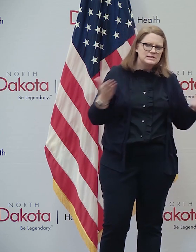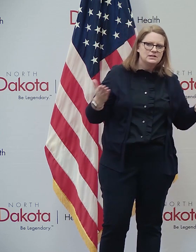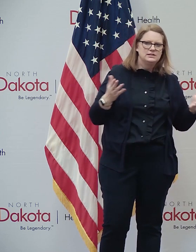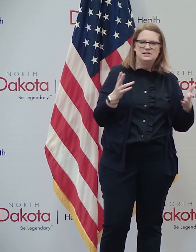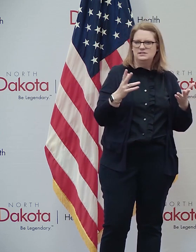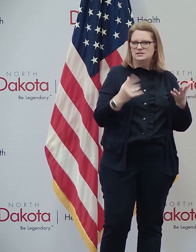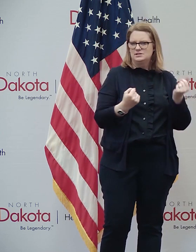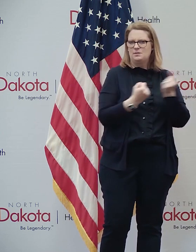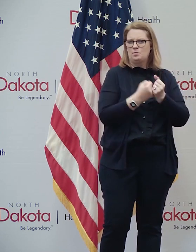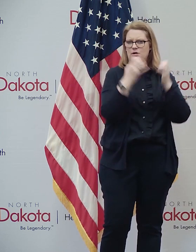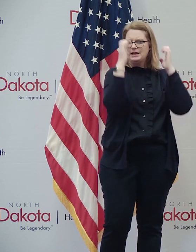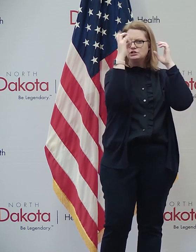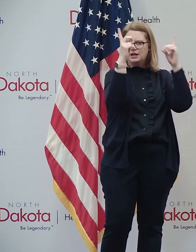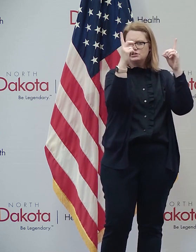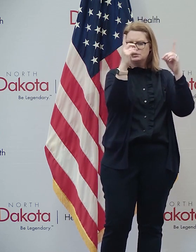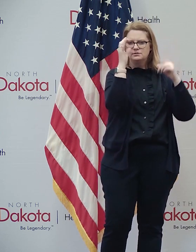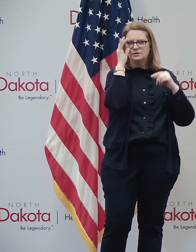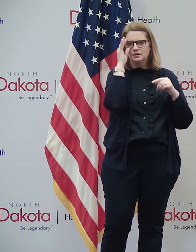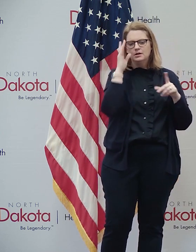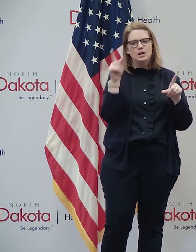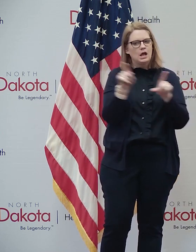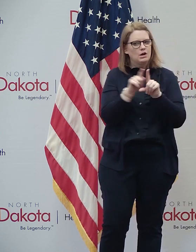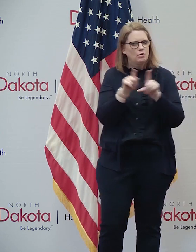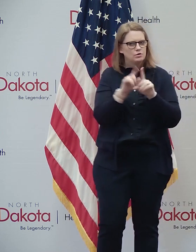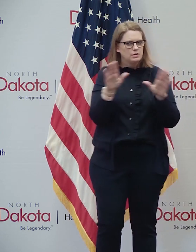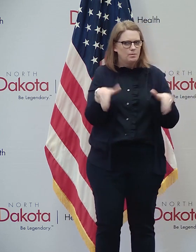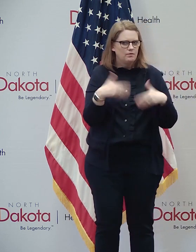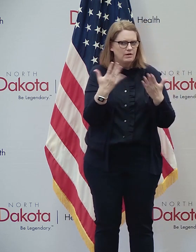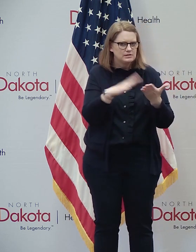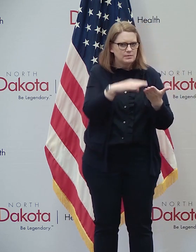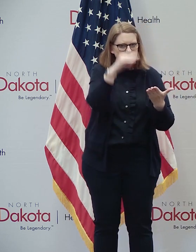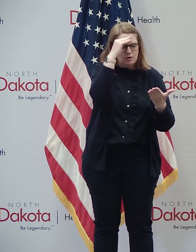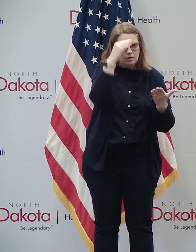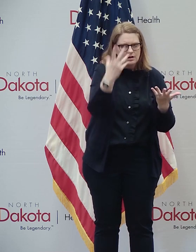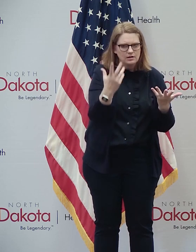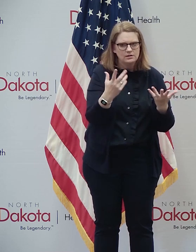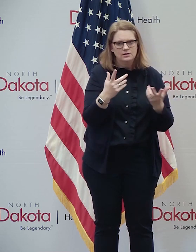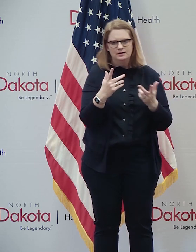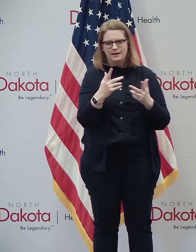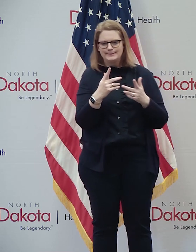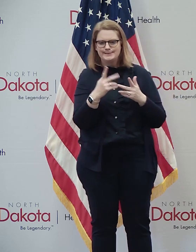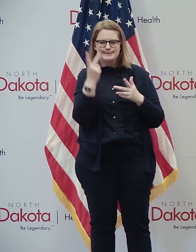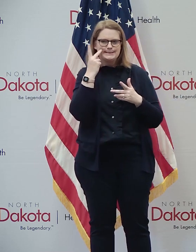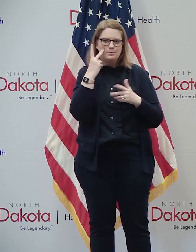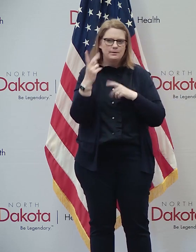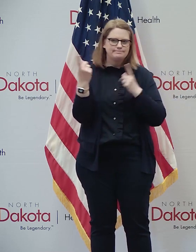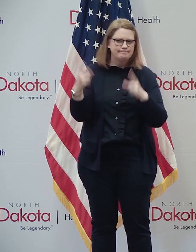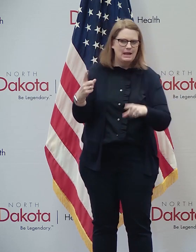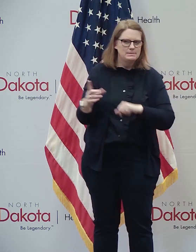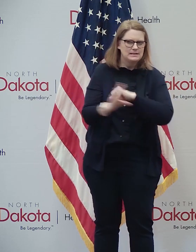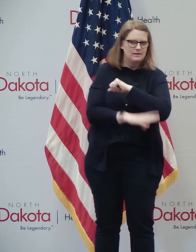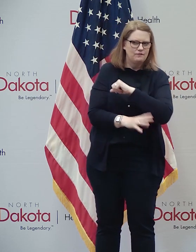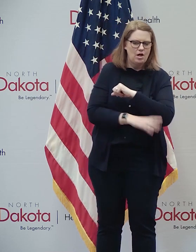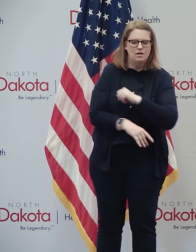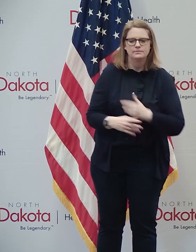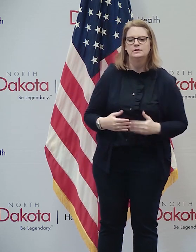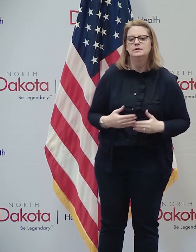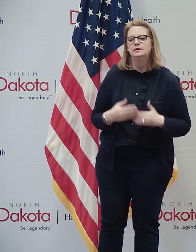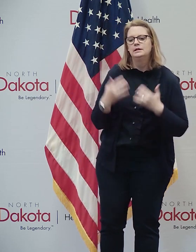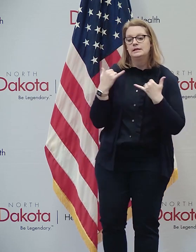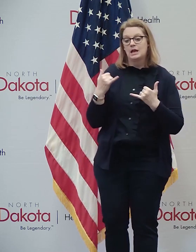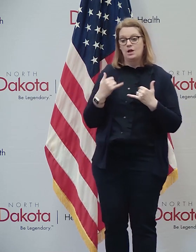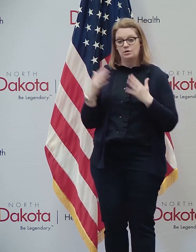in a limited fashion that will also give us some learning about how to get ready for the fall. Next topic,